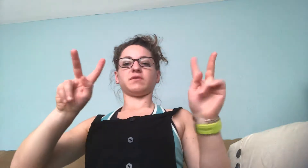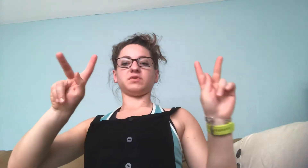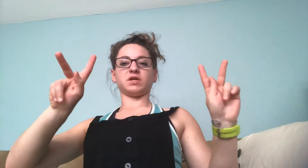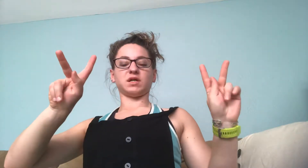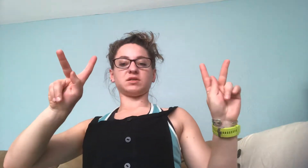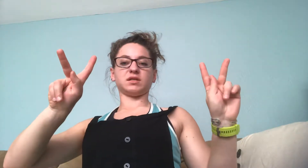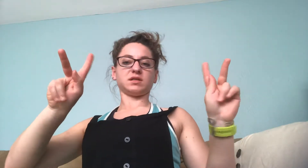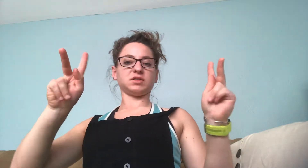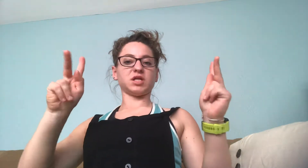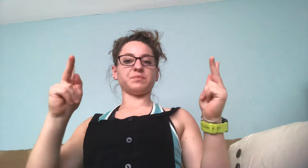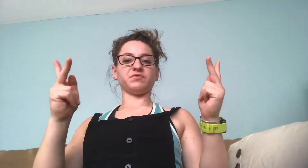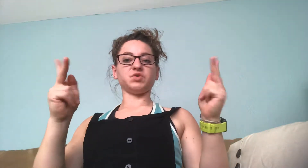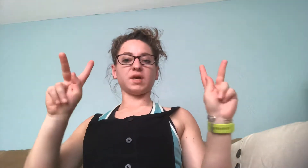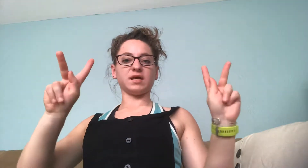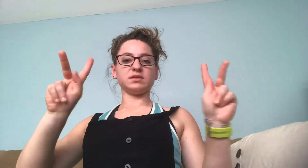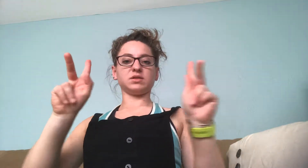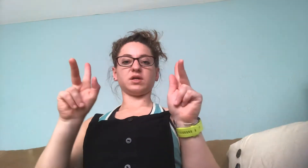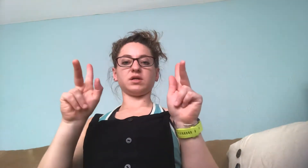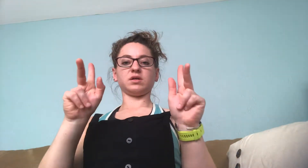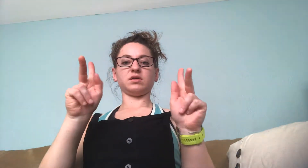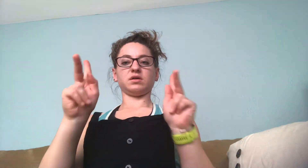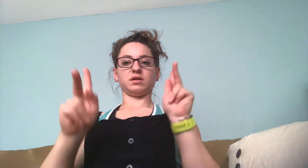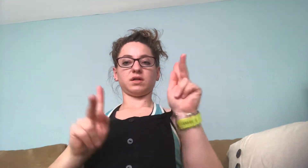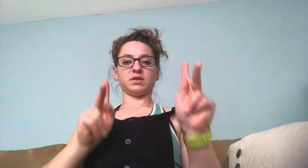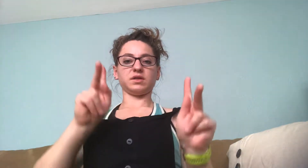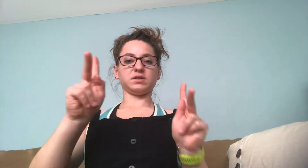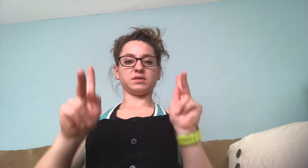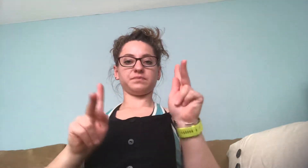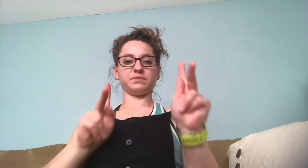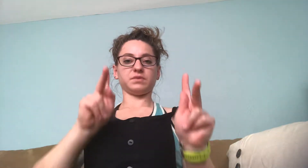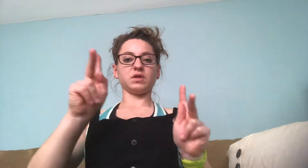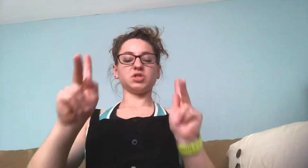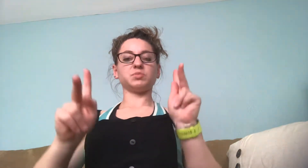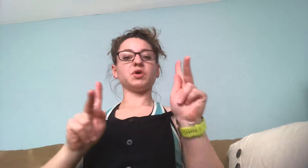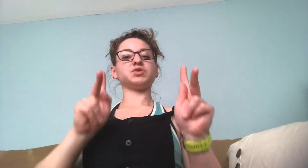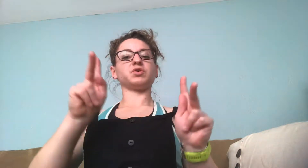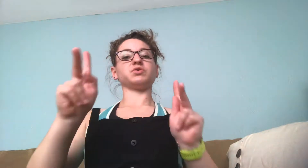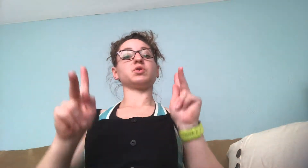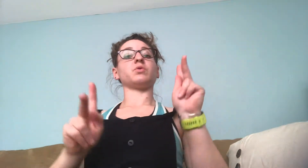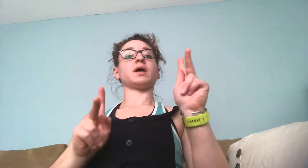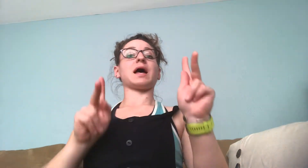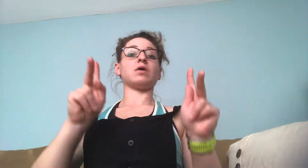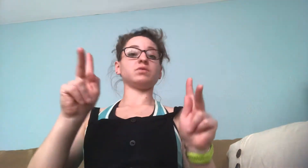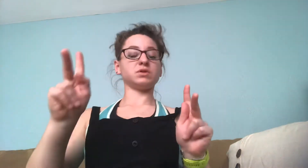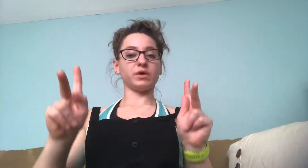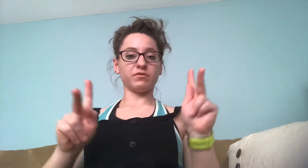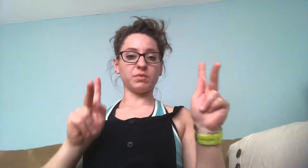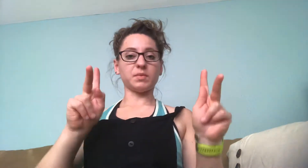have the shape 2 Ks in your hand here, like this. Small circles going out, away from your